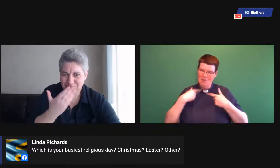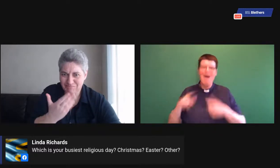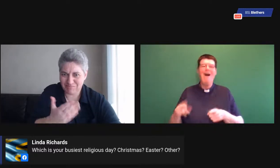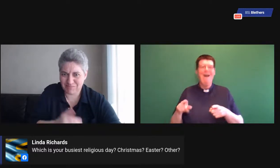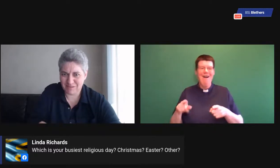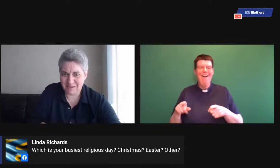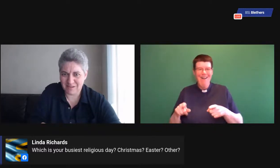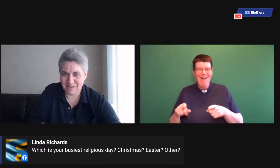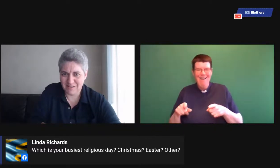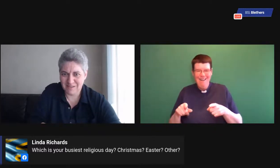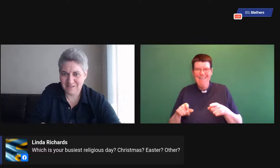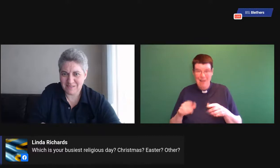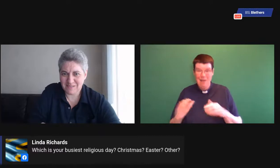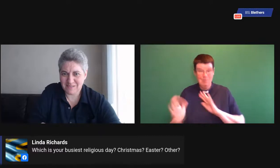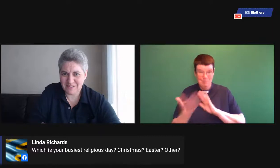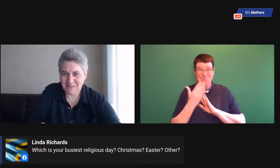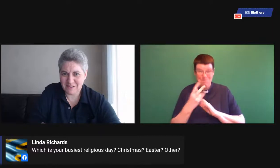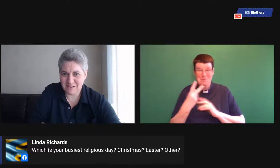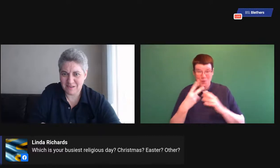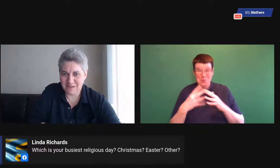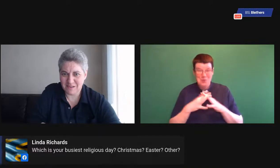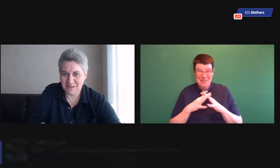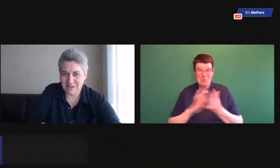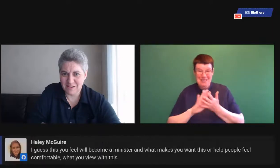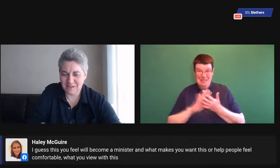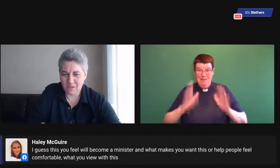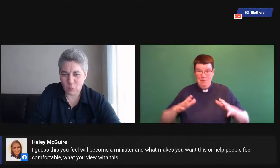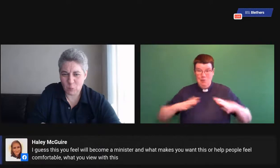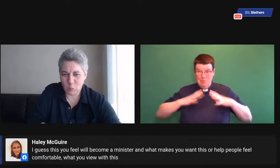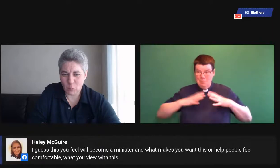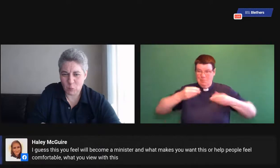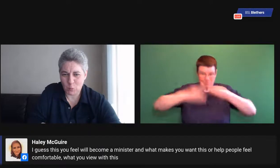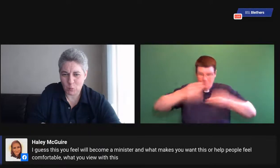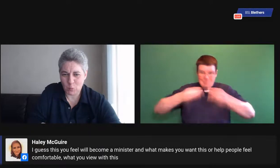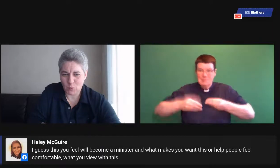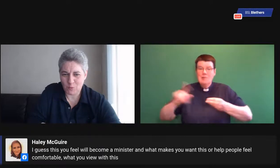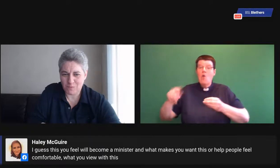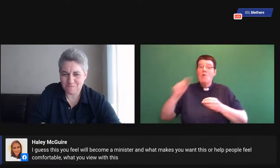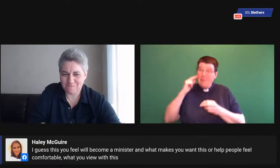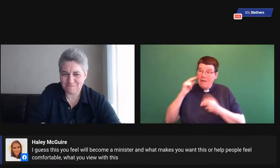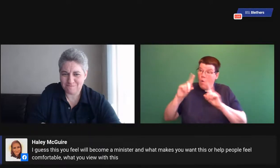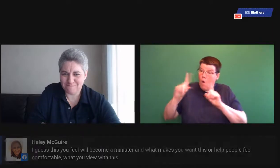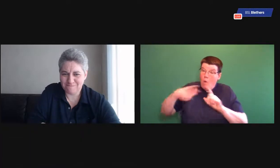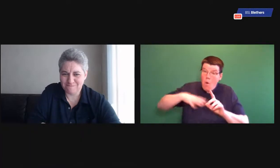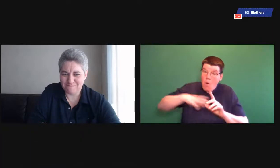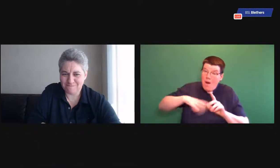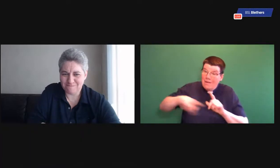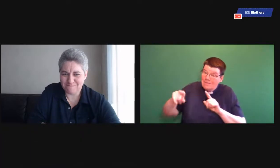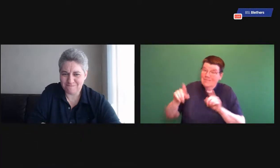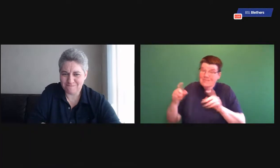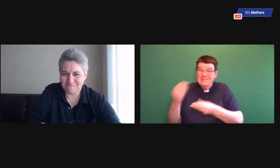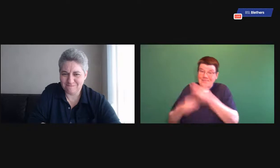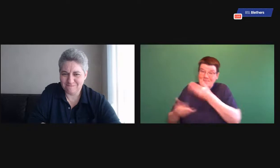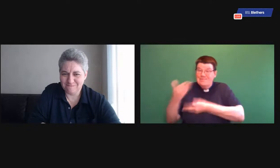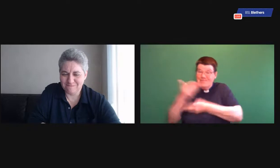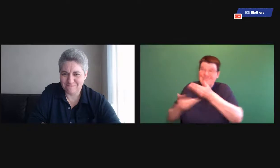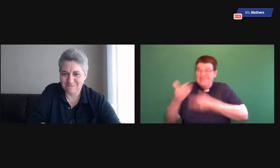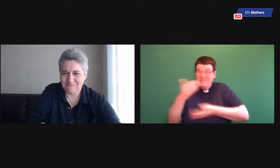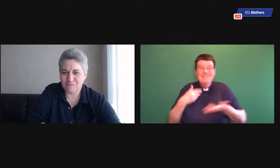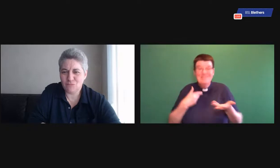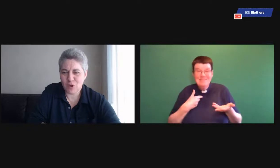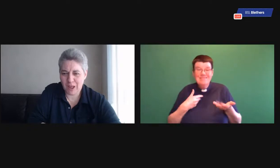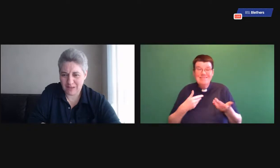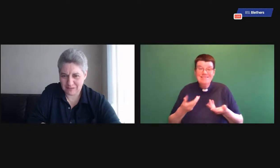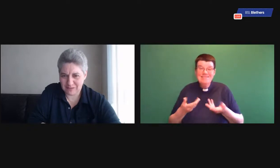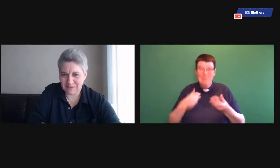approval. So the best thing was 2 weeks after I was ordained, I officiated my